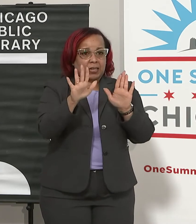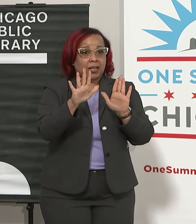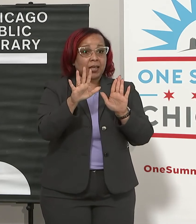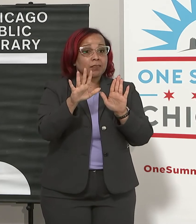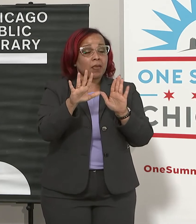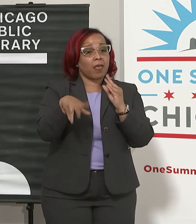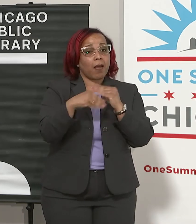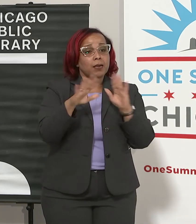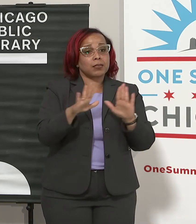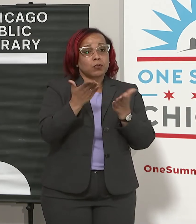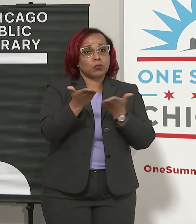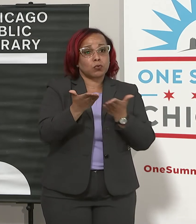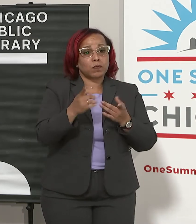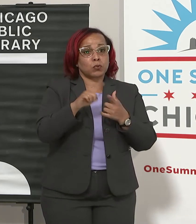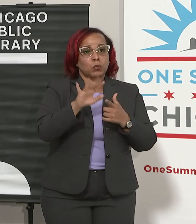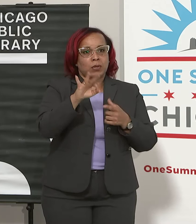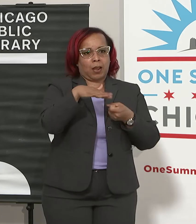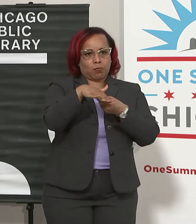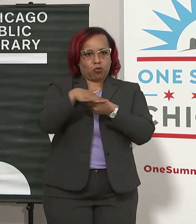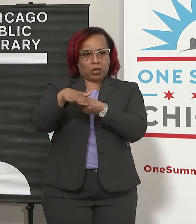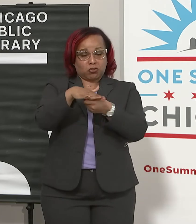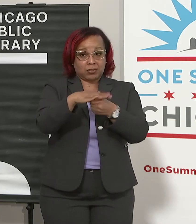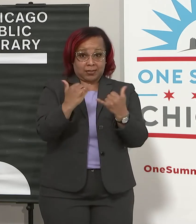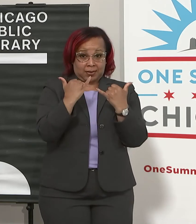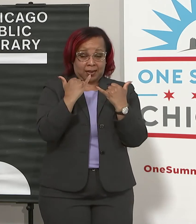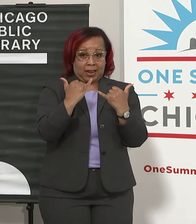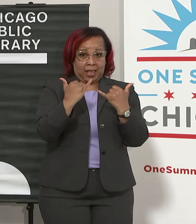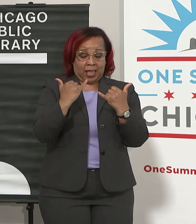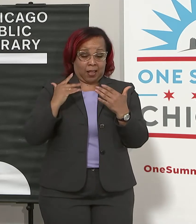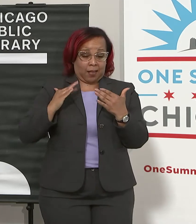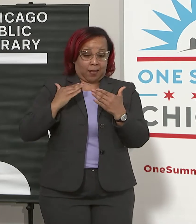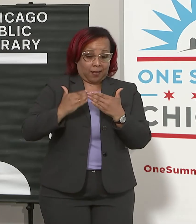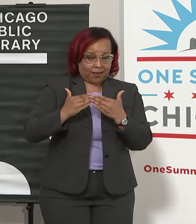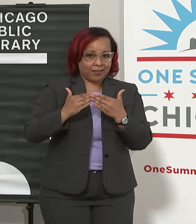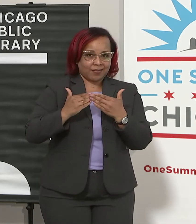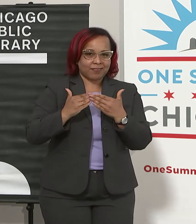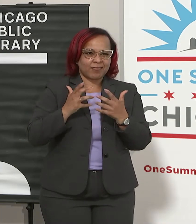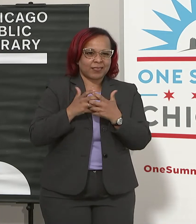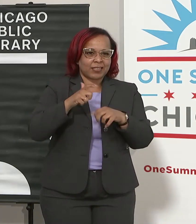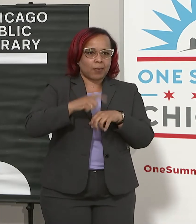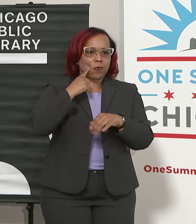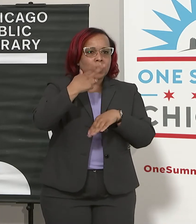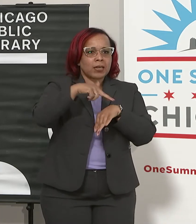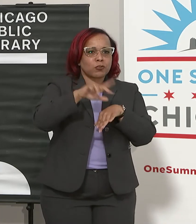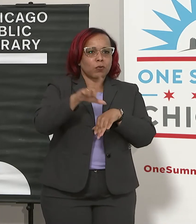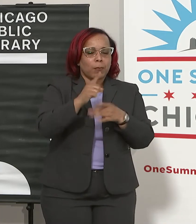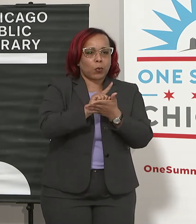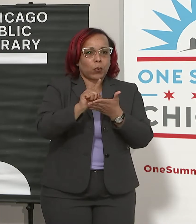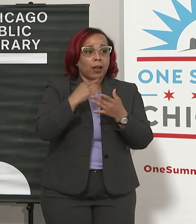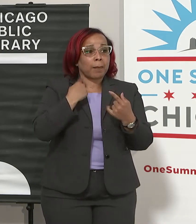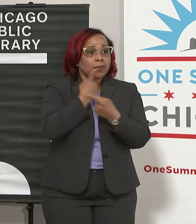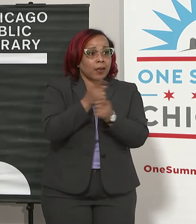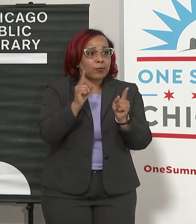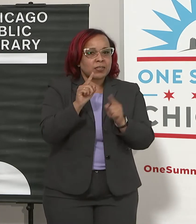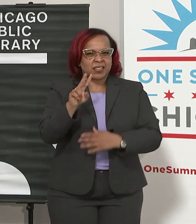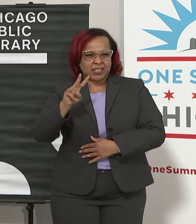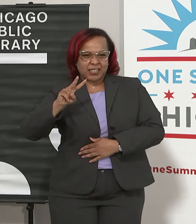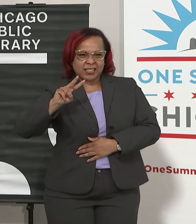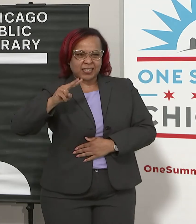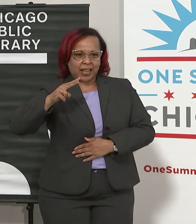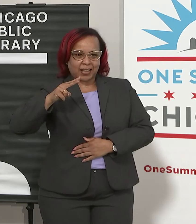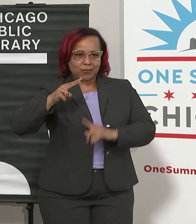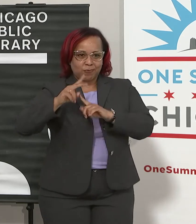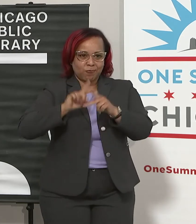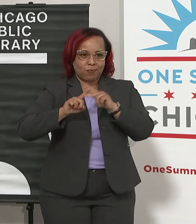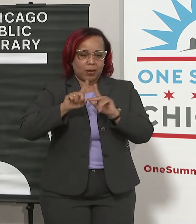added Sunday services to 9 branches. And now, just in time for National Library Week, I'm excited to announce a second round